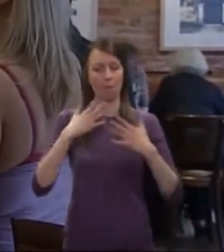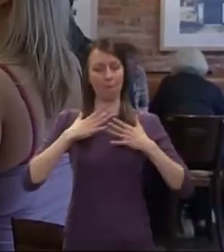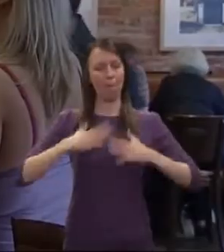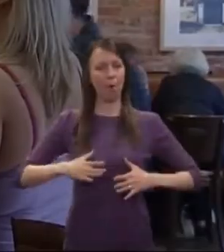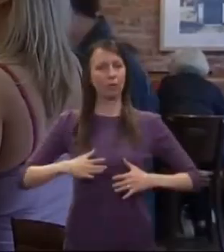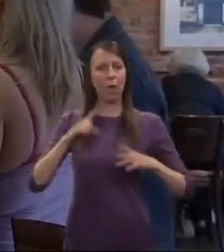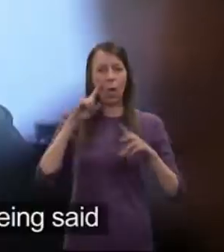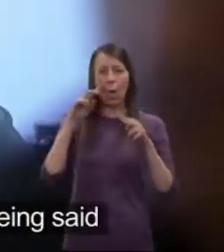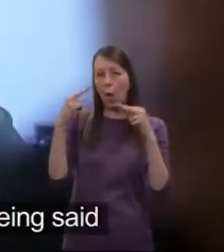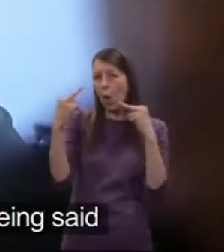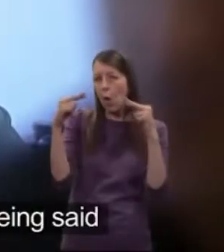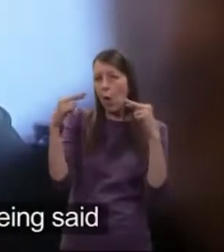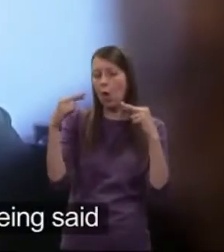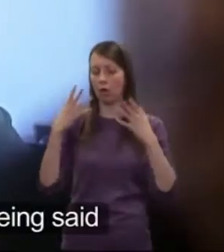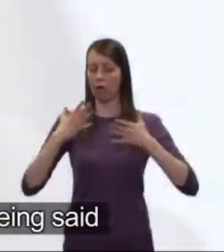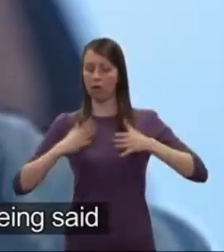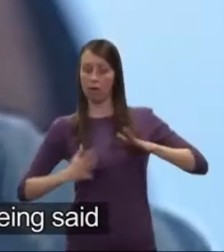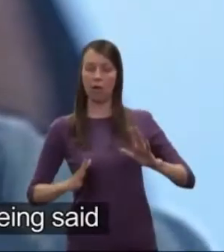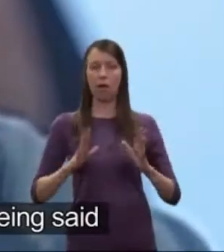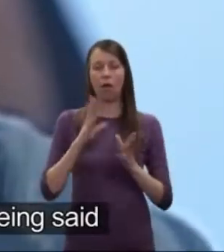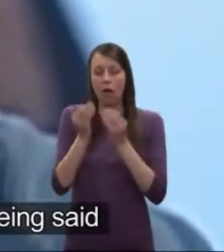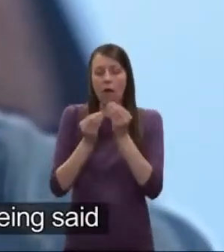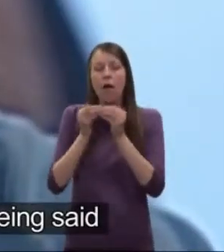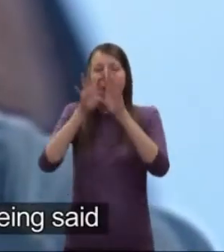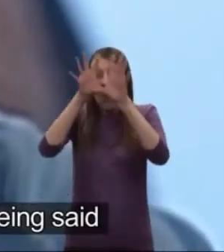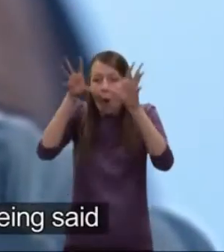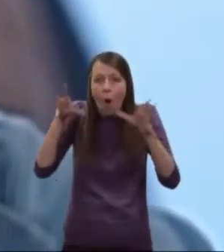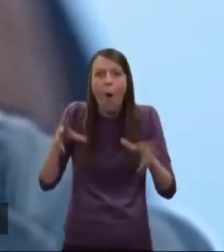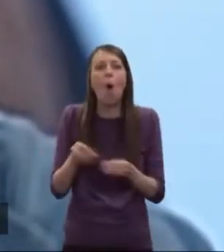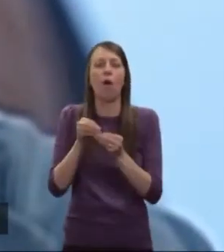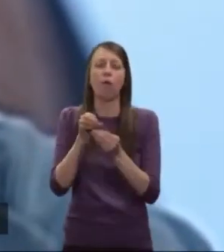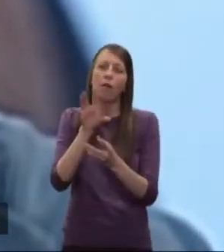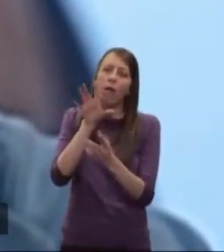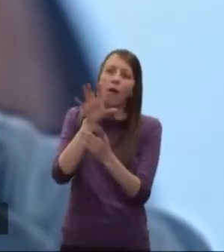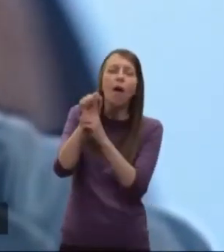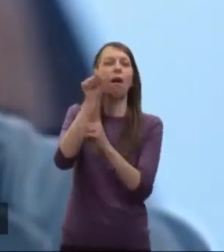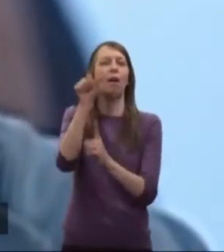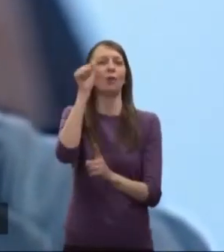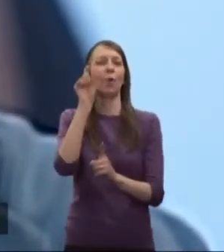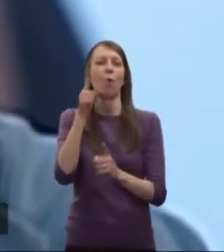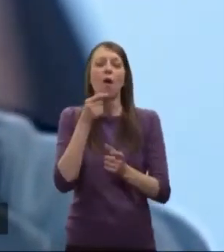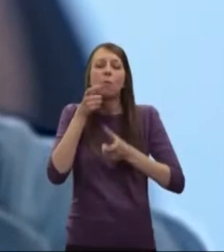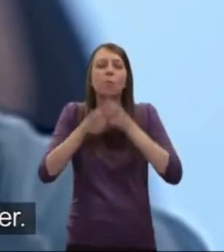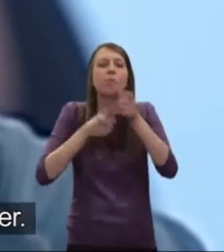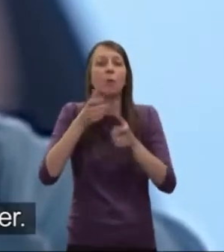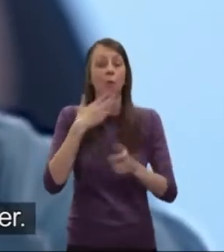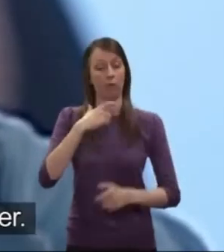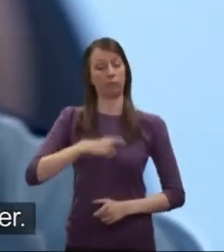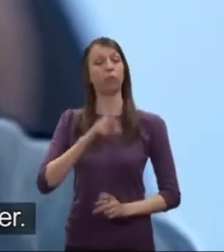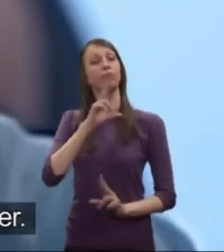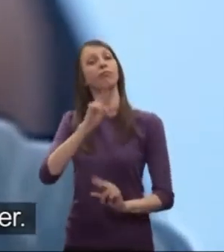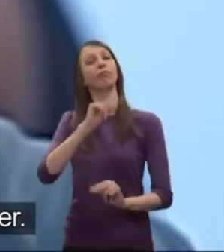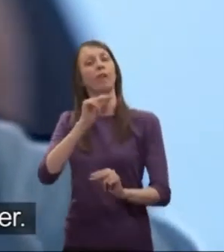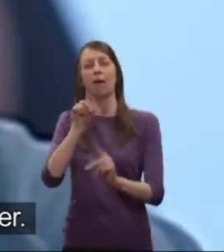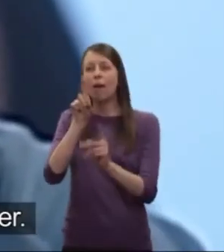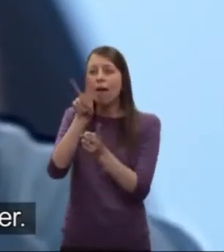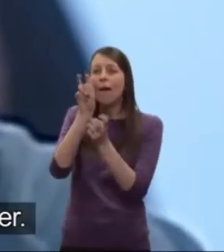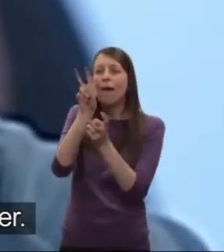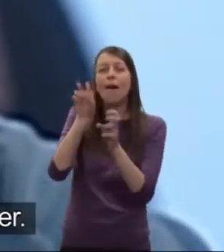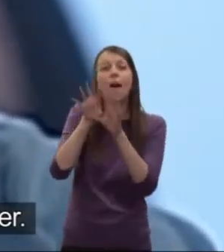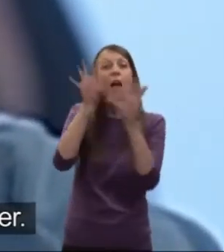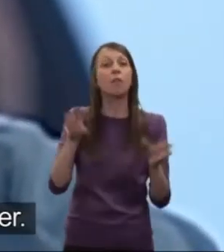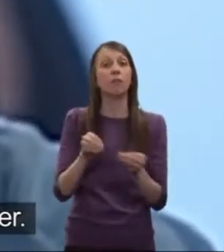all of that can come into understanding what's being said when a talker is talking. But it's using just the